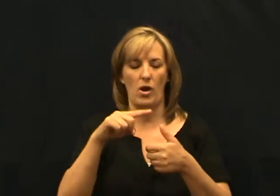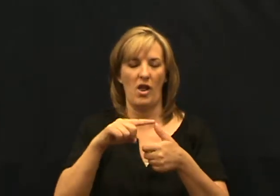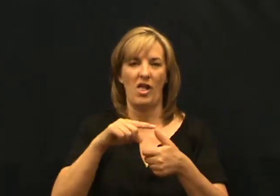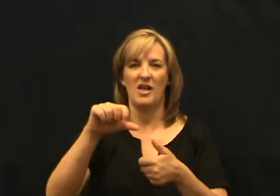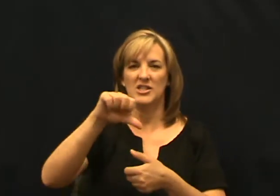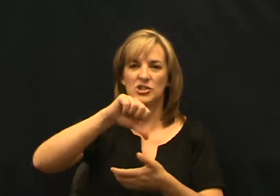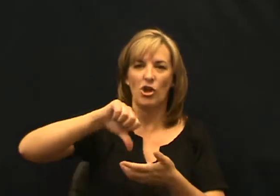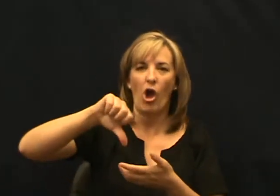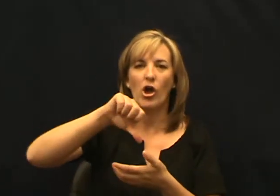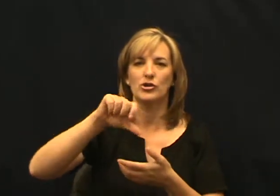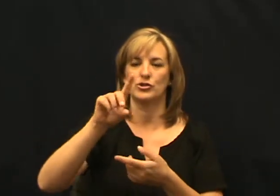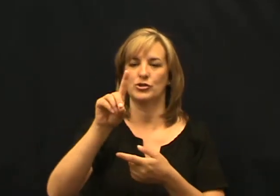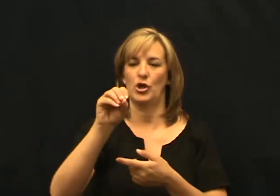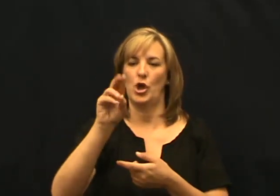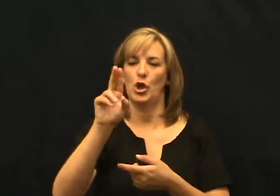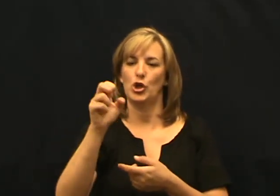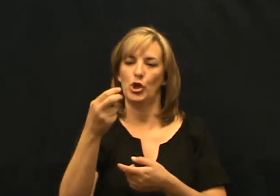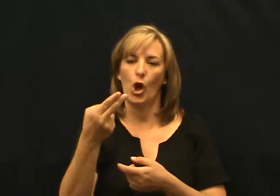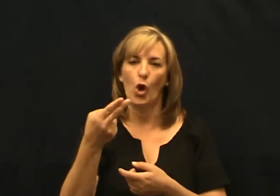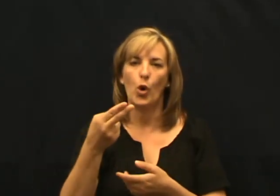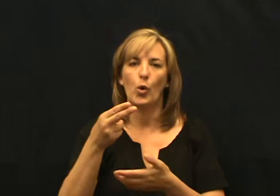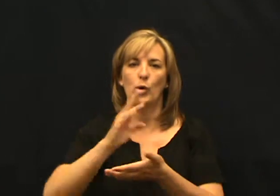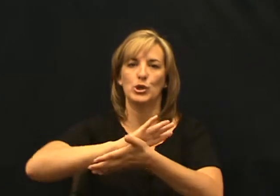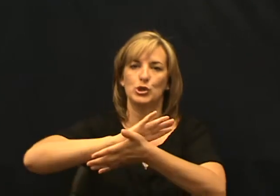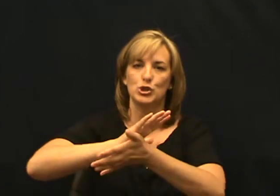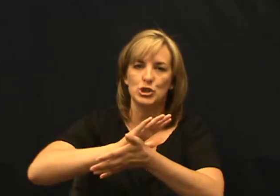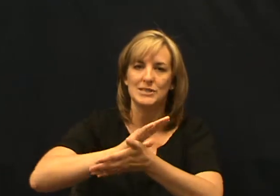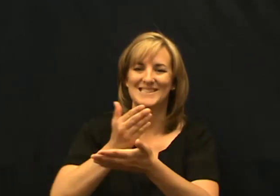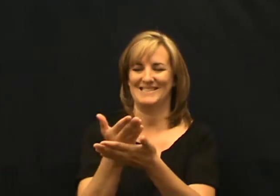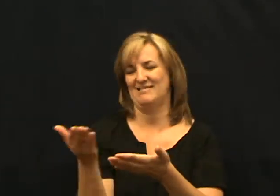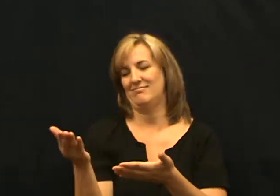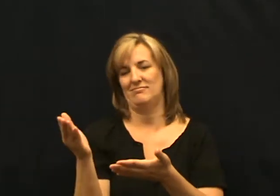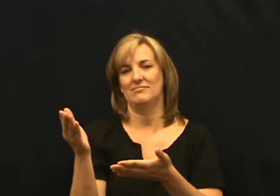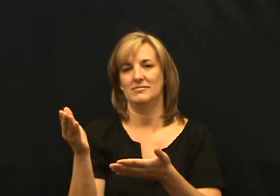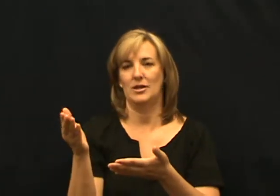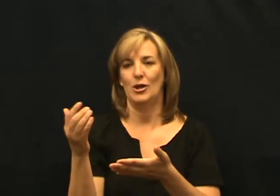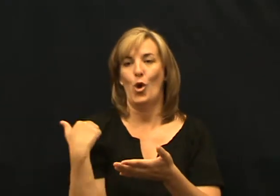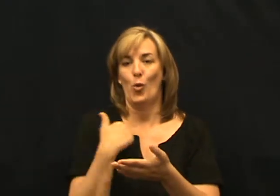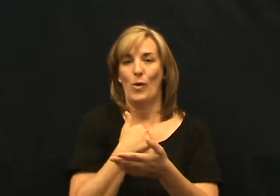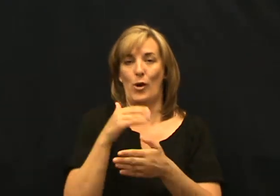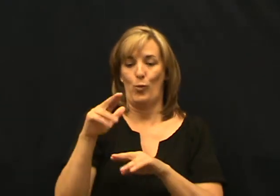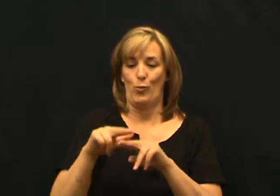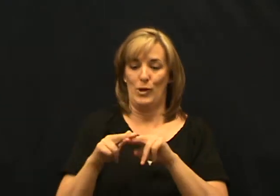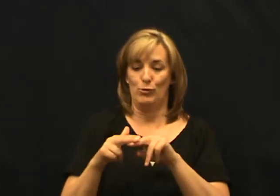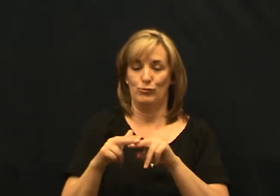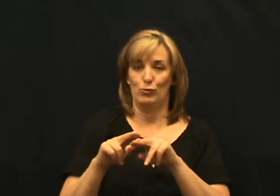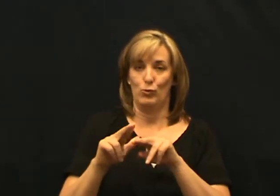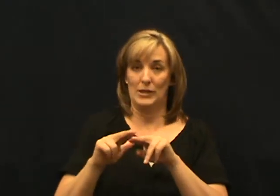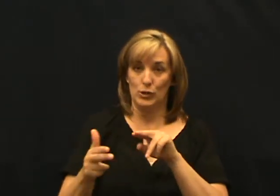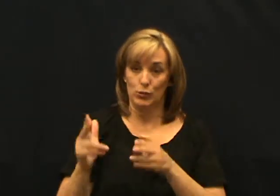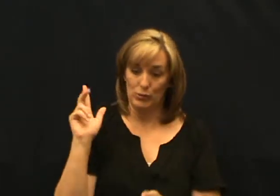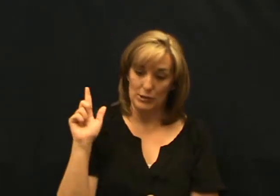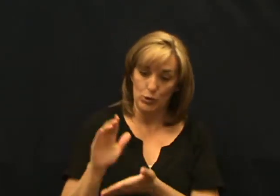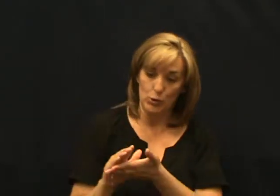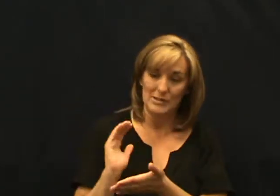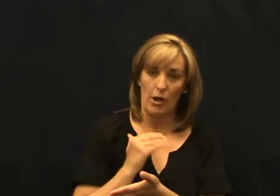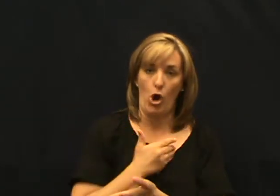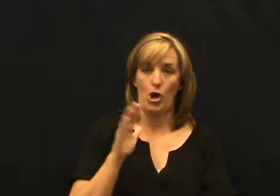like that. So what did we do? We reduced our cash again by $1,600, and we've created another